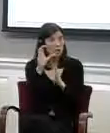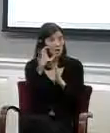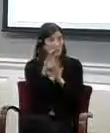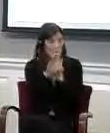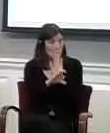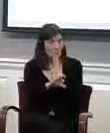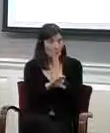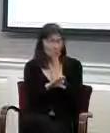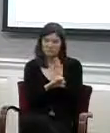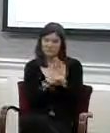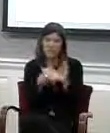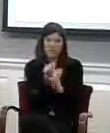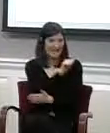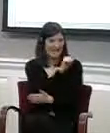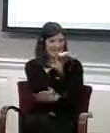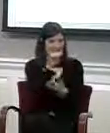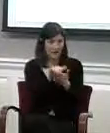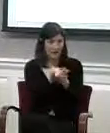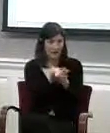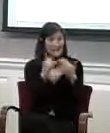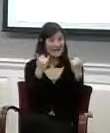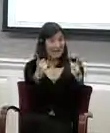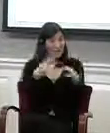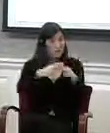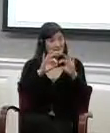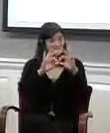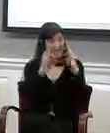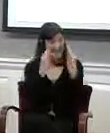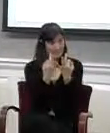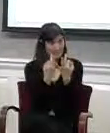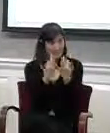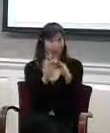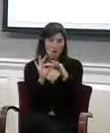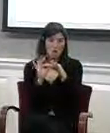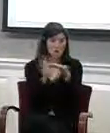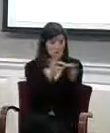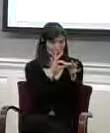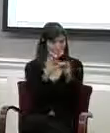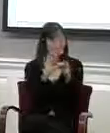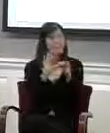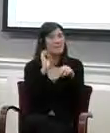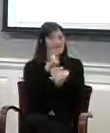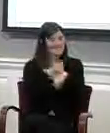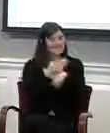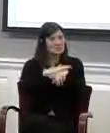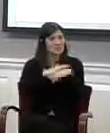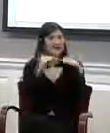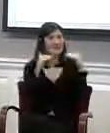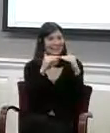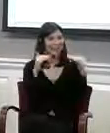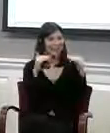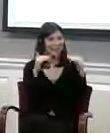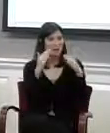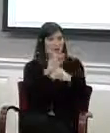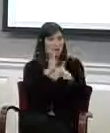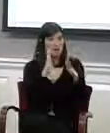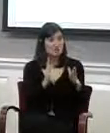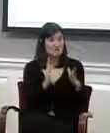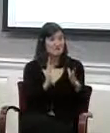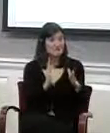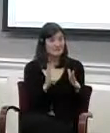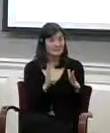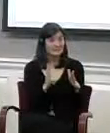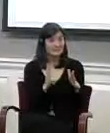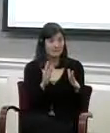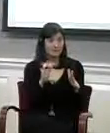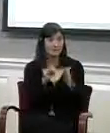favor of one that defined the family as a union based on equal partnership. This new concept is also reflected in